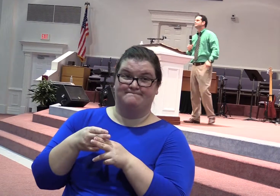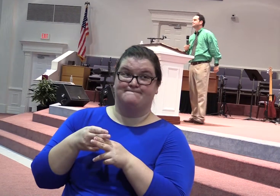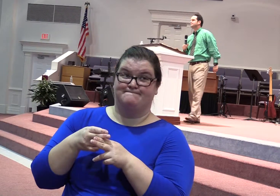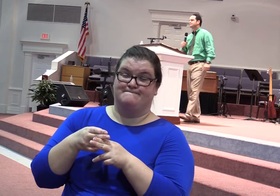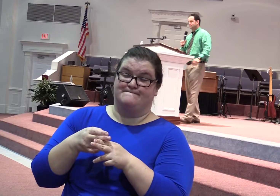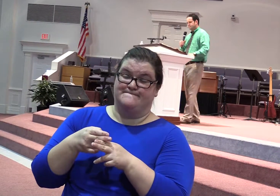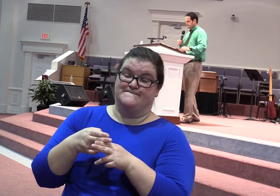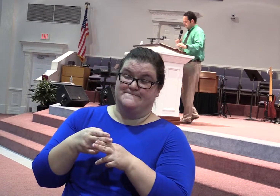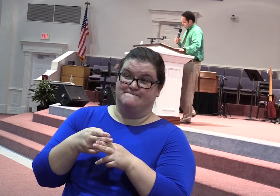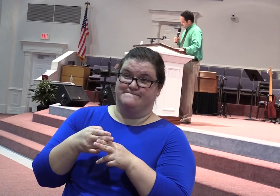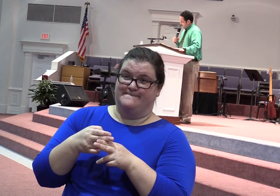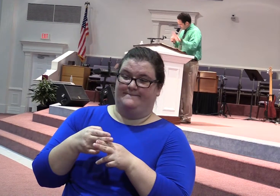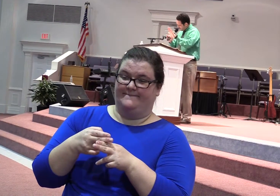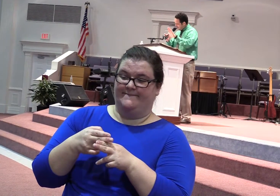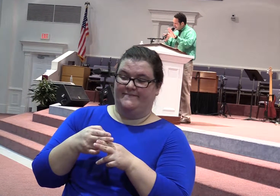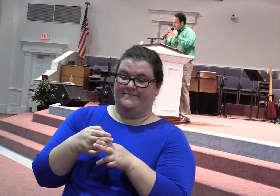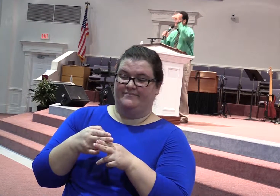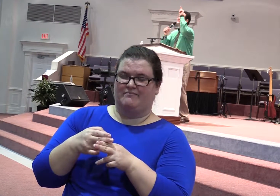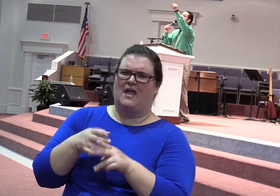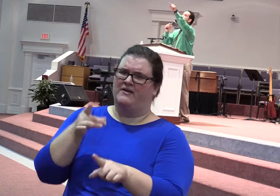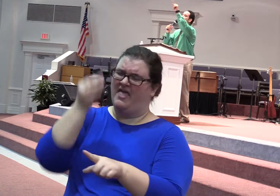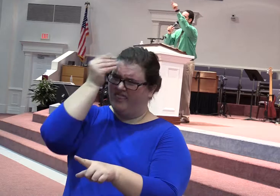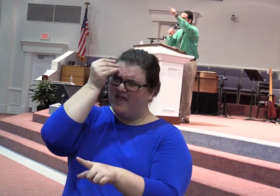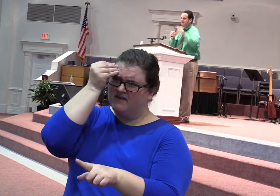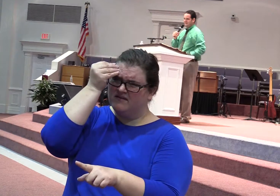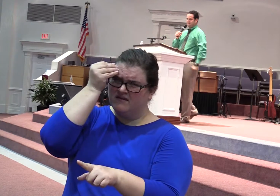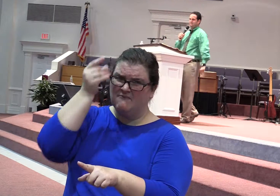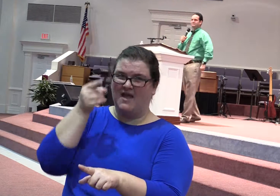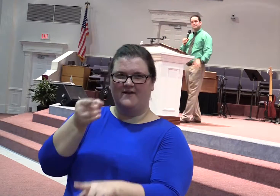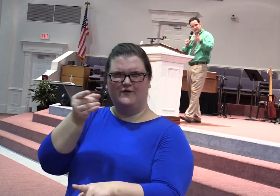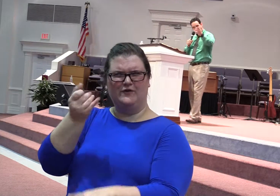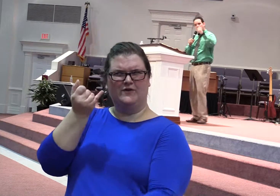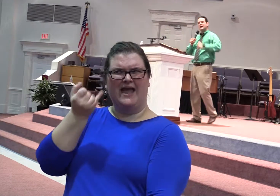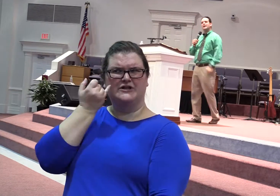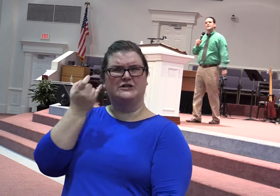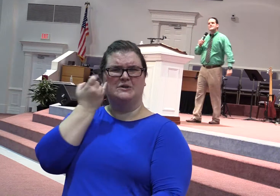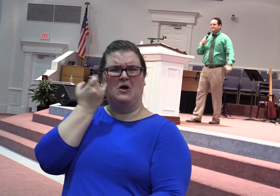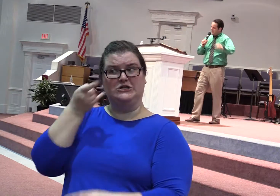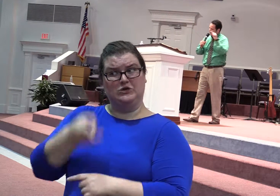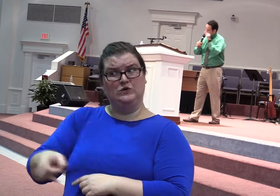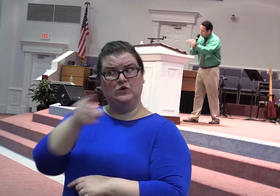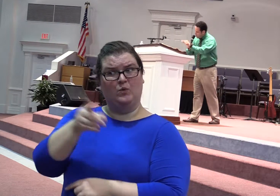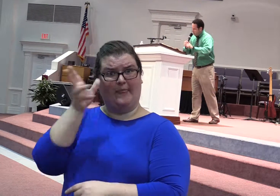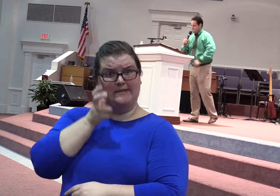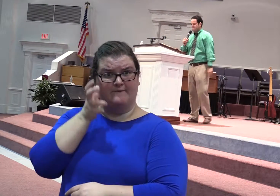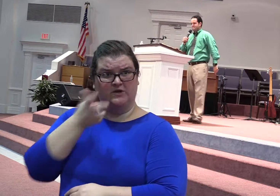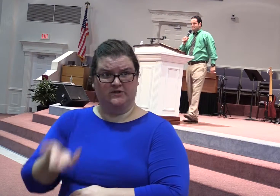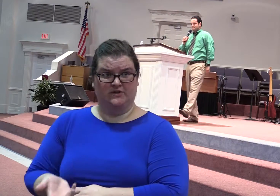Amen. Now think about it, if you were Satan, come on now, and you